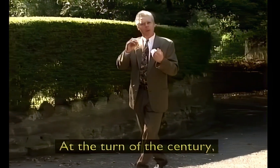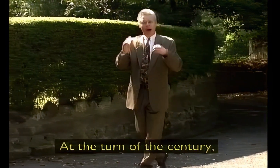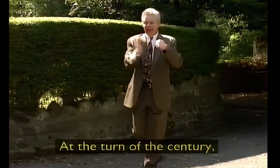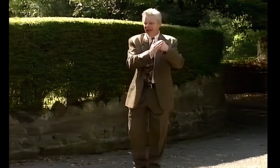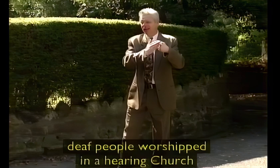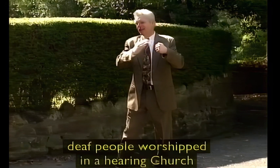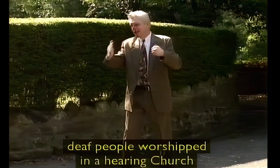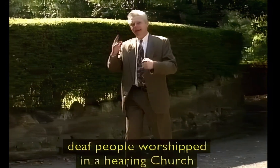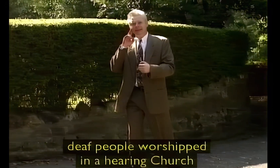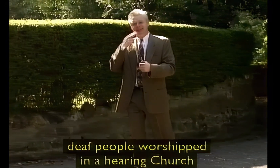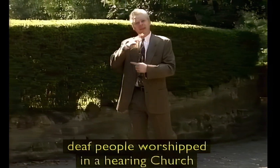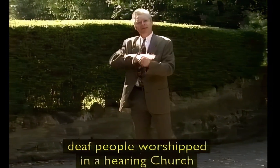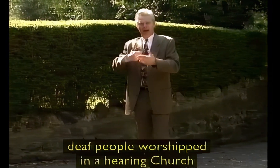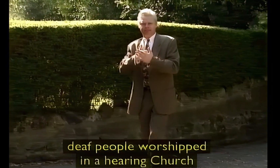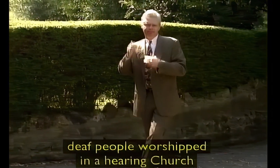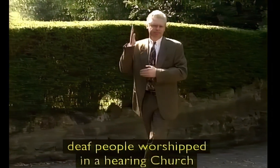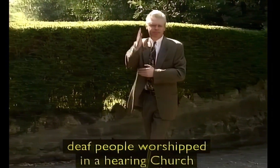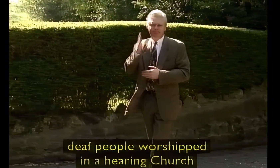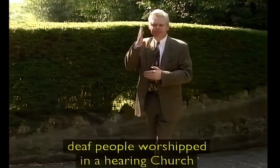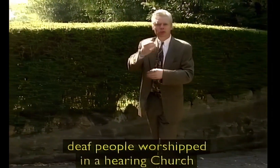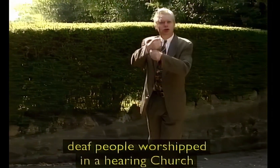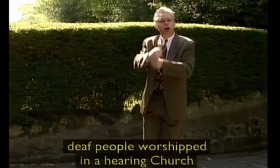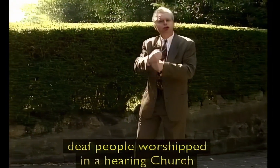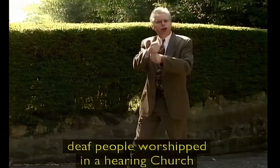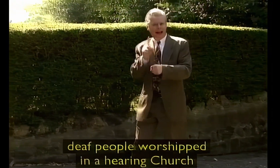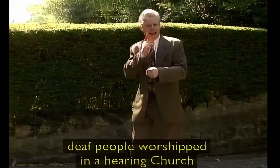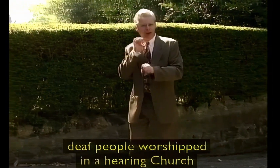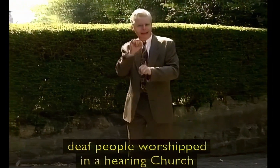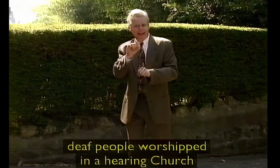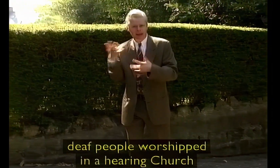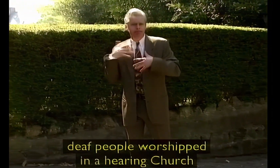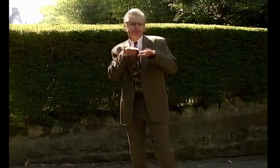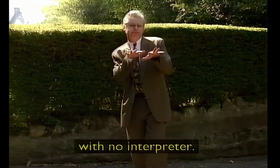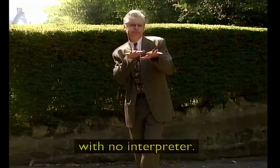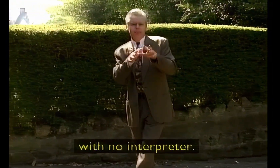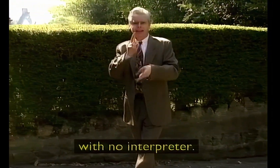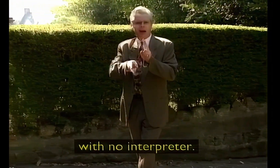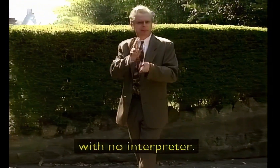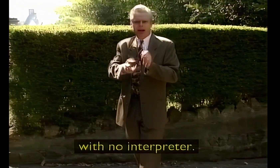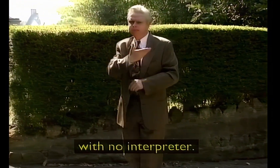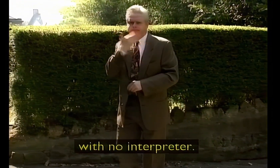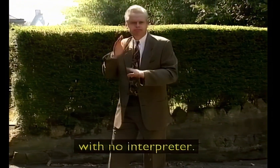At the turn of the century, deaf people worshipped in a hearing church with no interpreter.